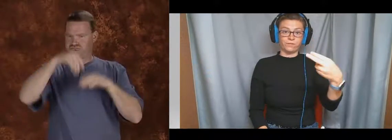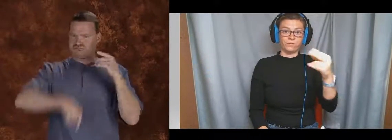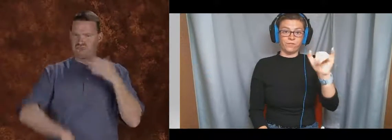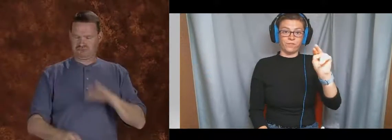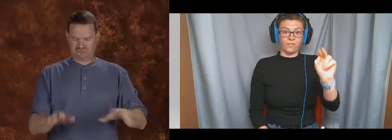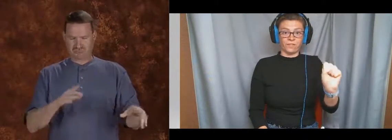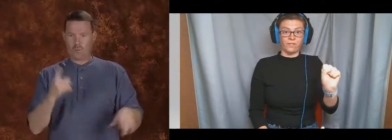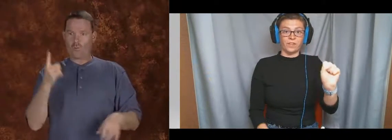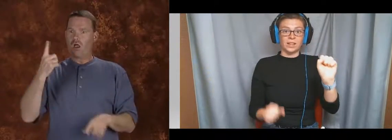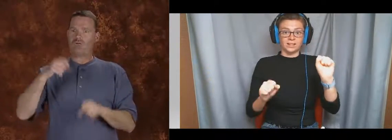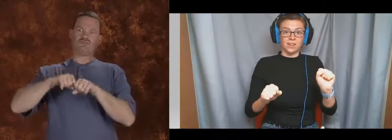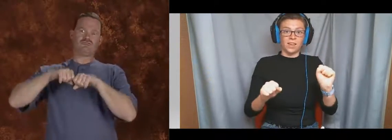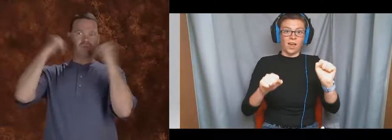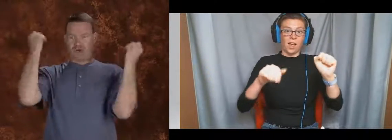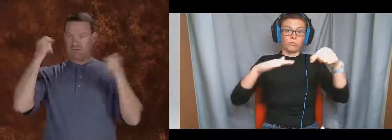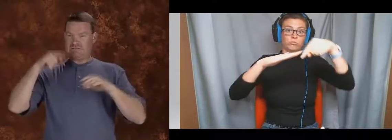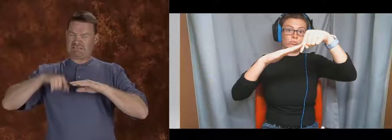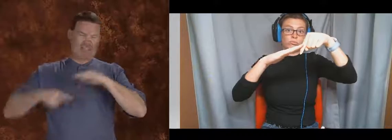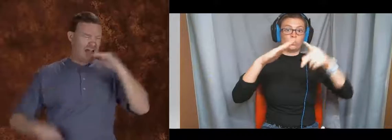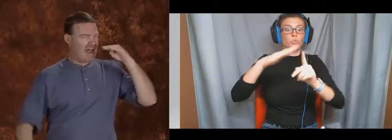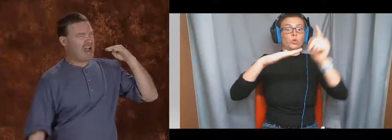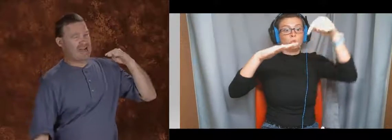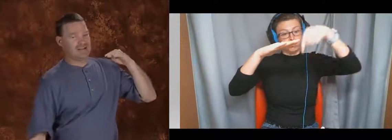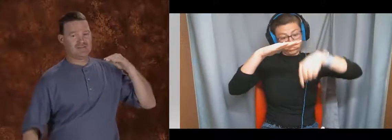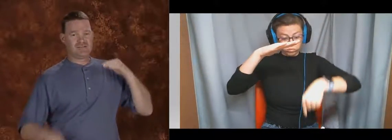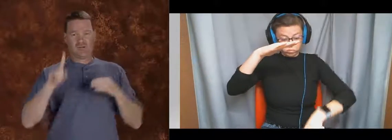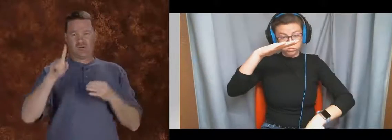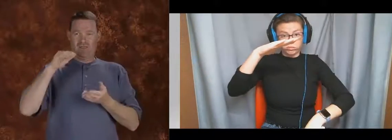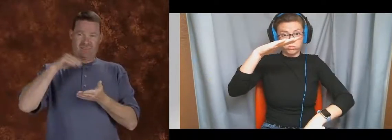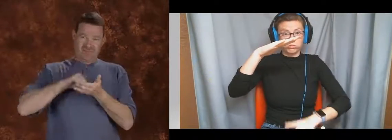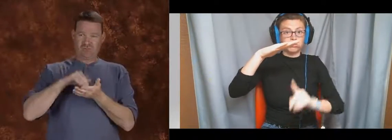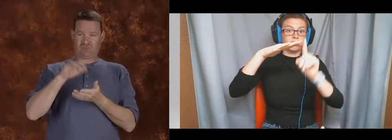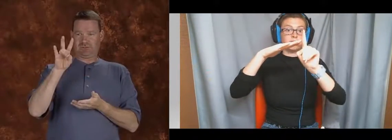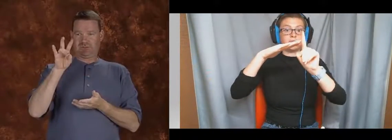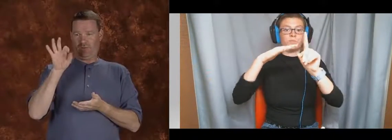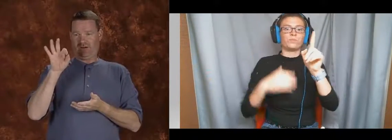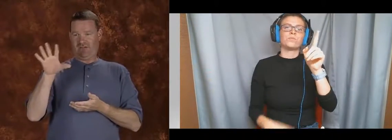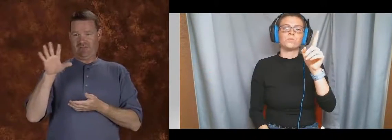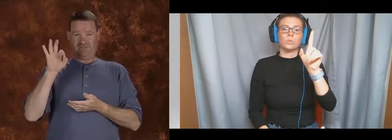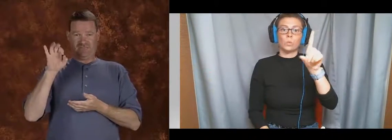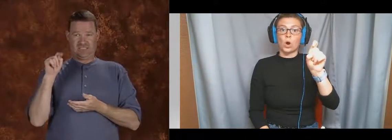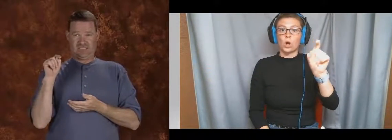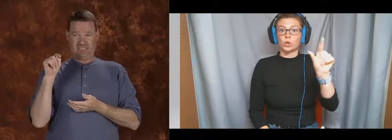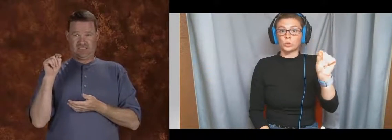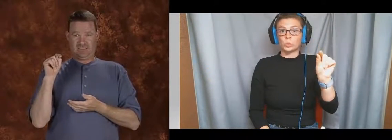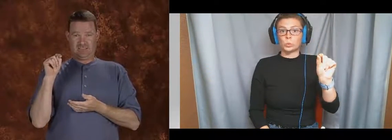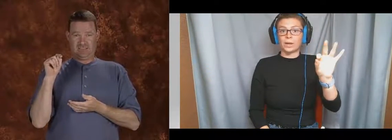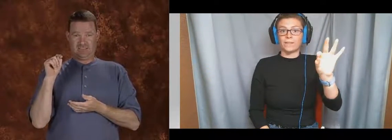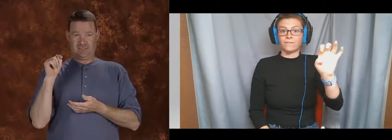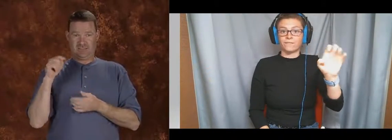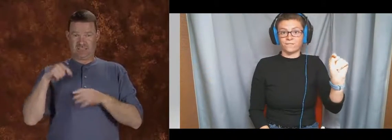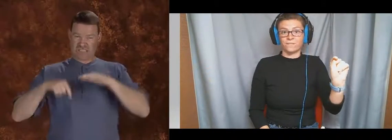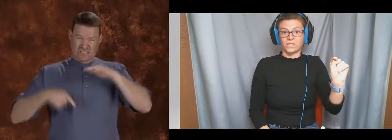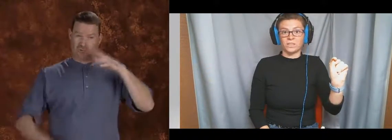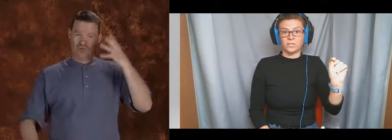surface. One dolphin broke that record and swam over 1,700 feet.